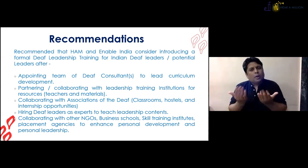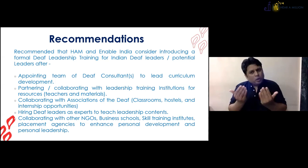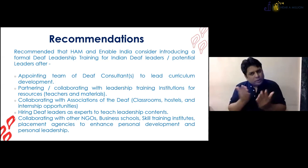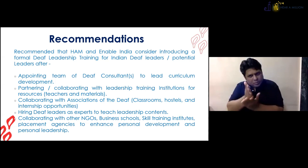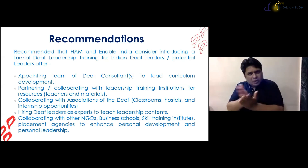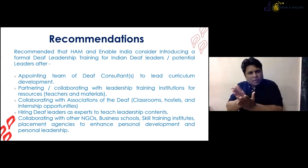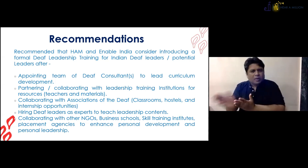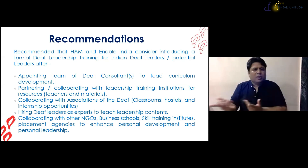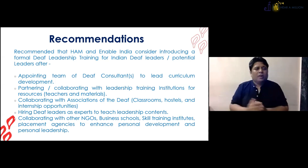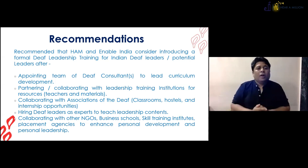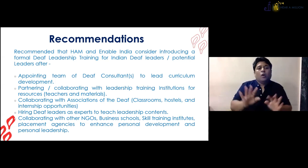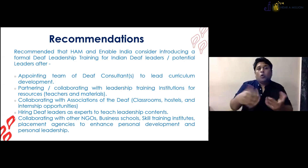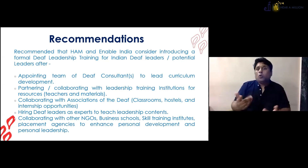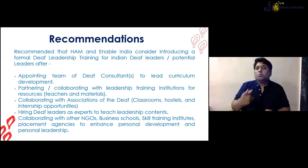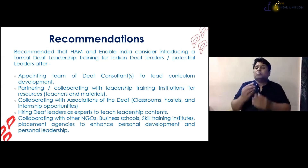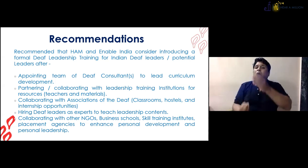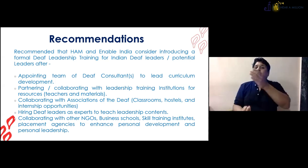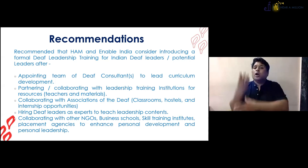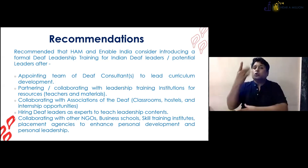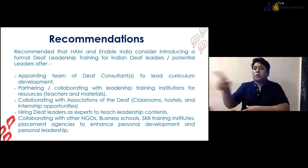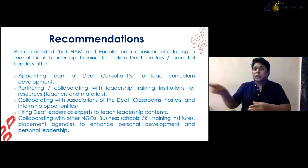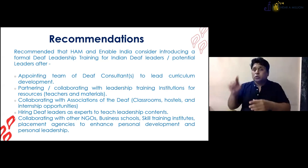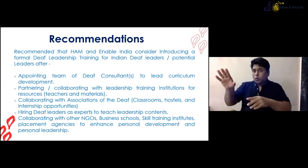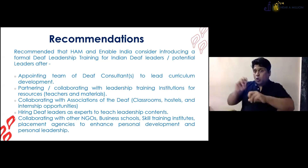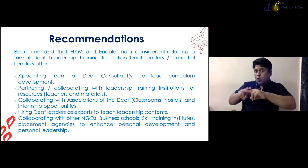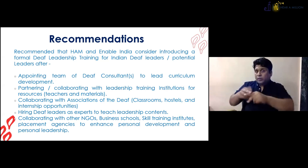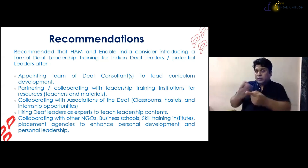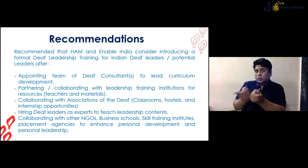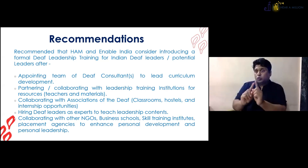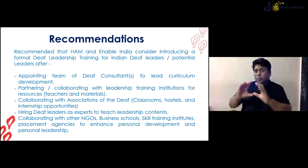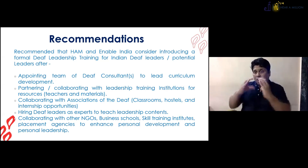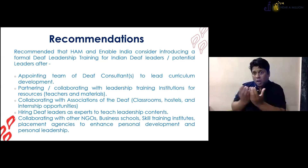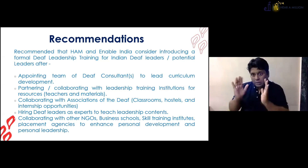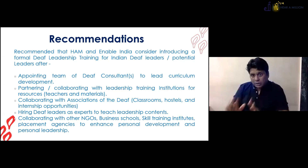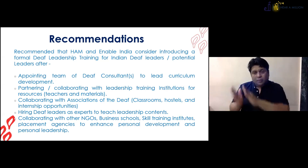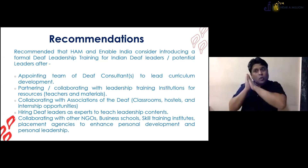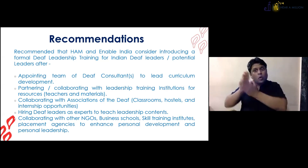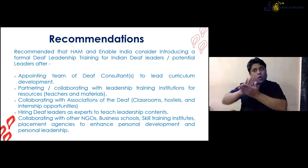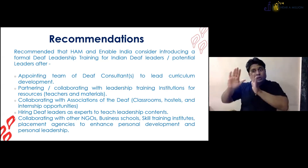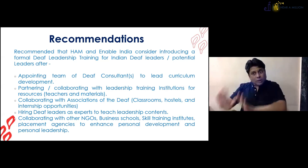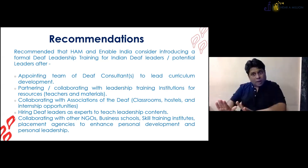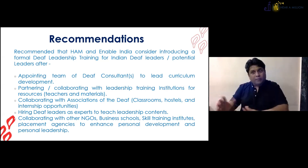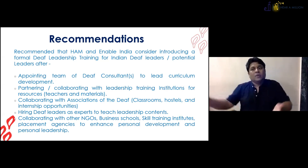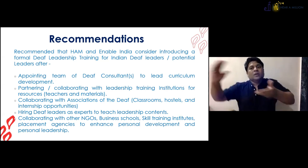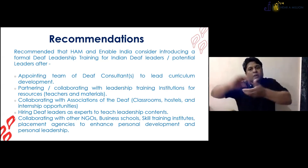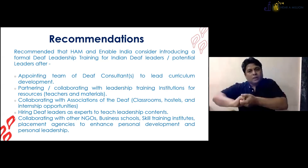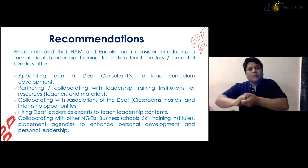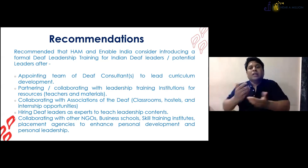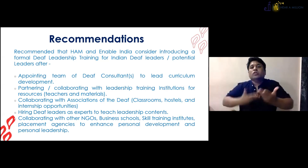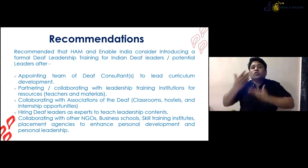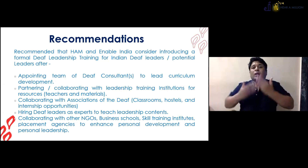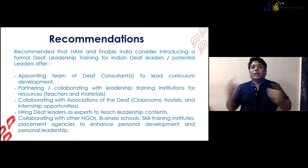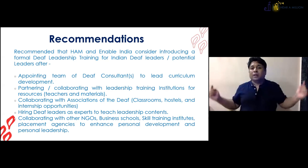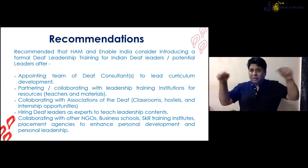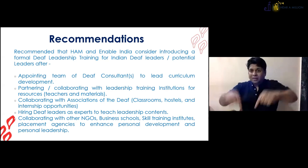contract, sharing materials, or collaborate with associations of the deaf,